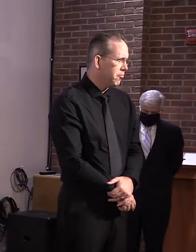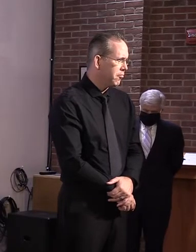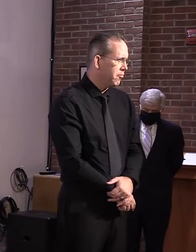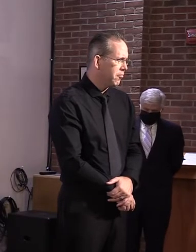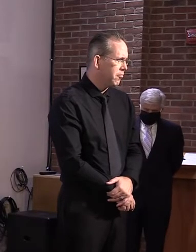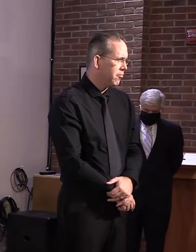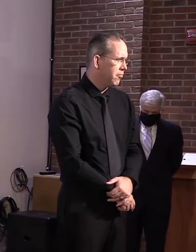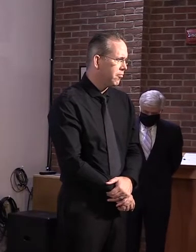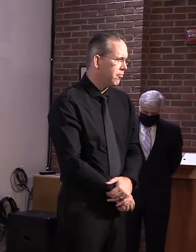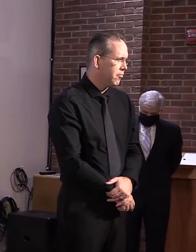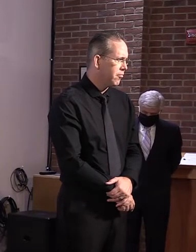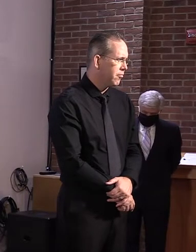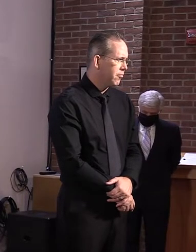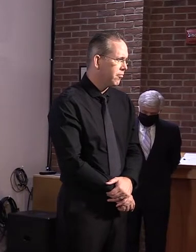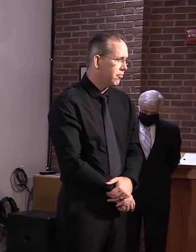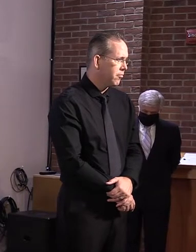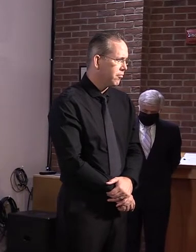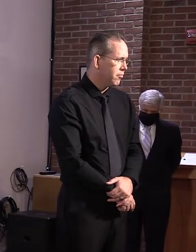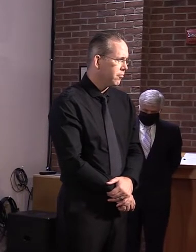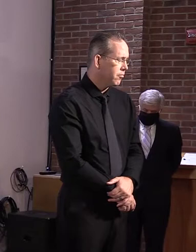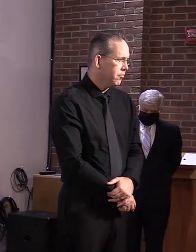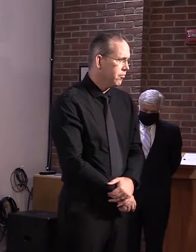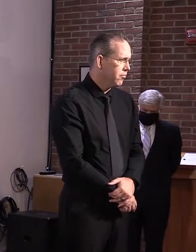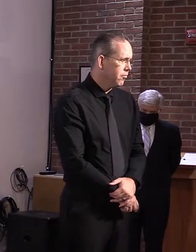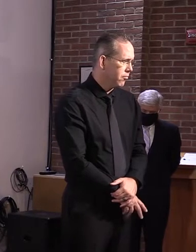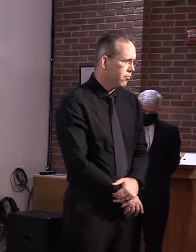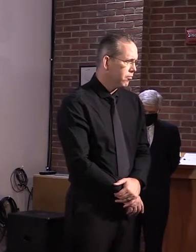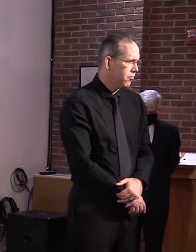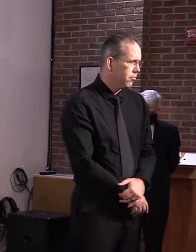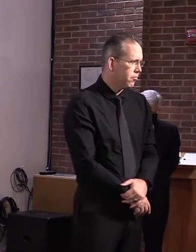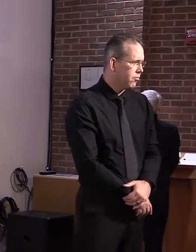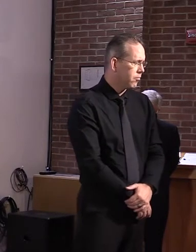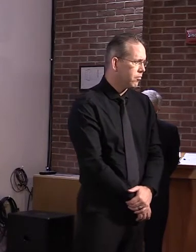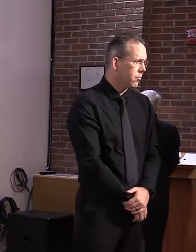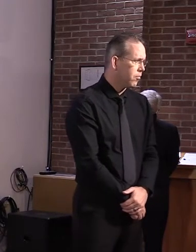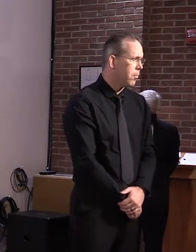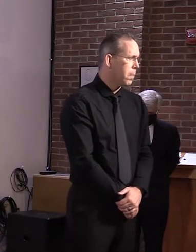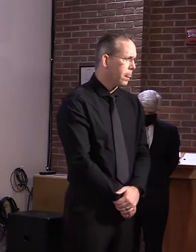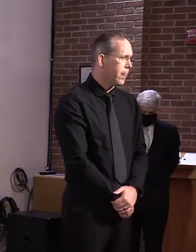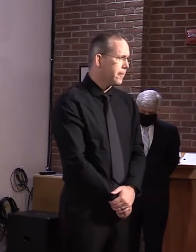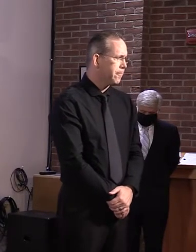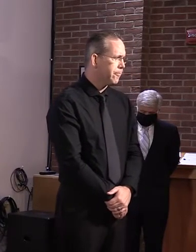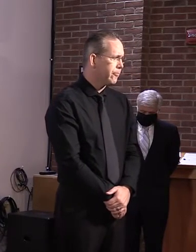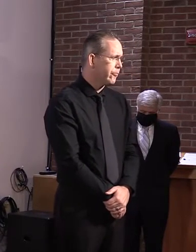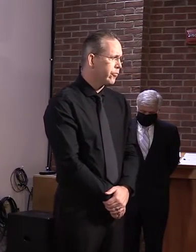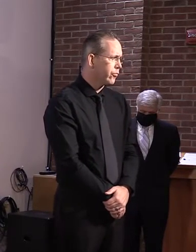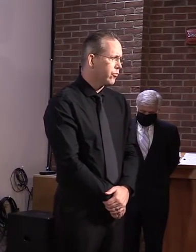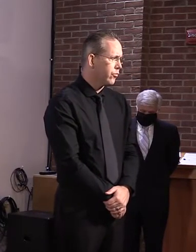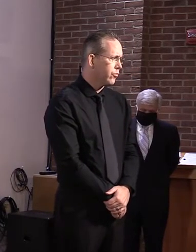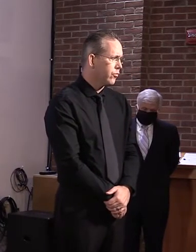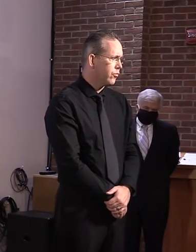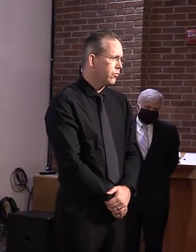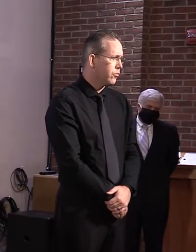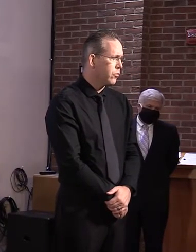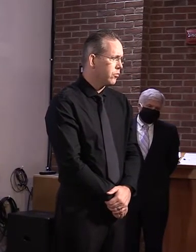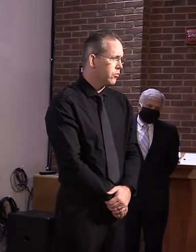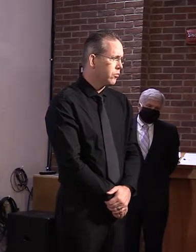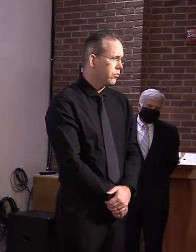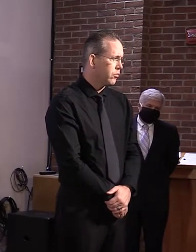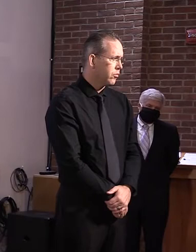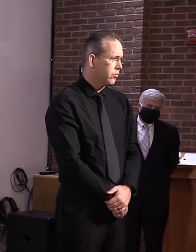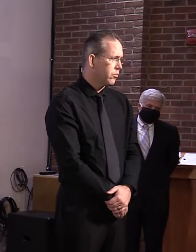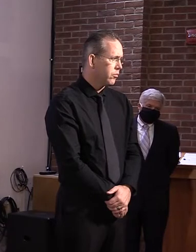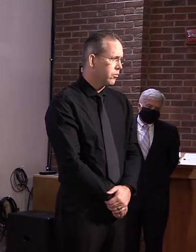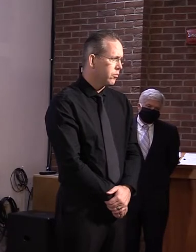travel to without quarantining and has contact with somebody from New York City or